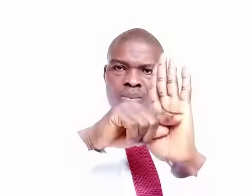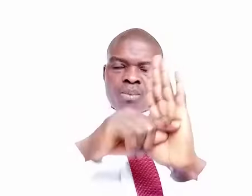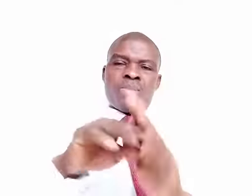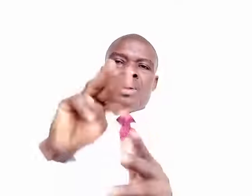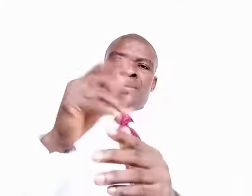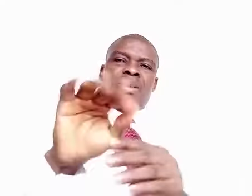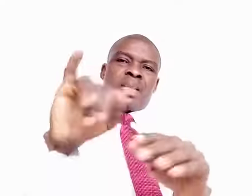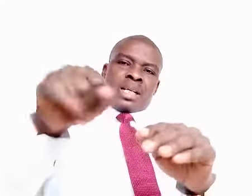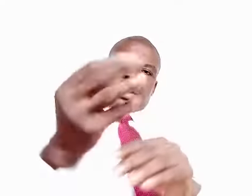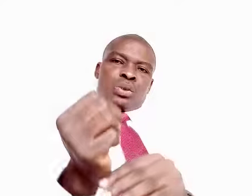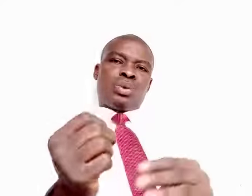deposited